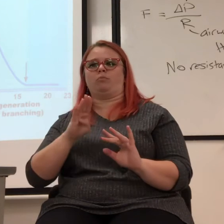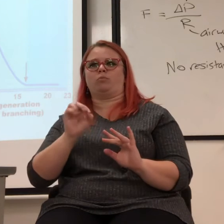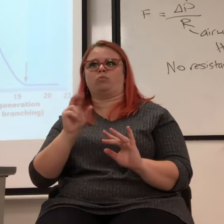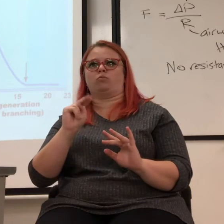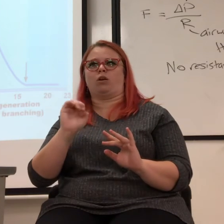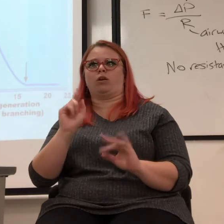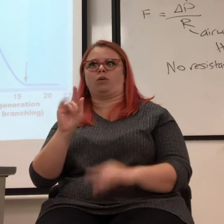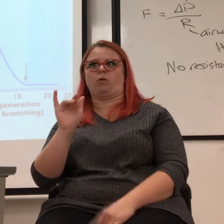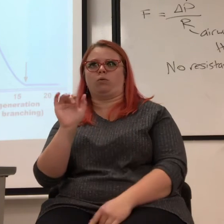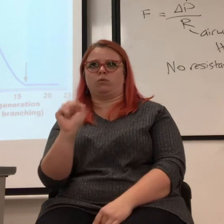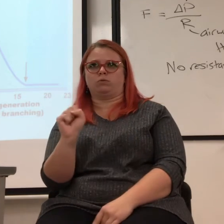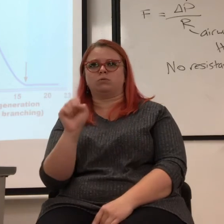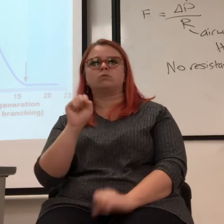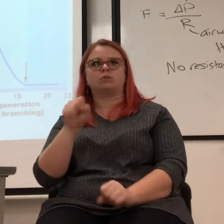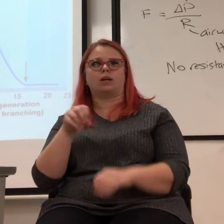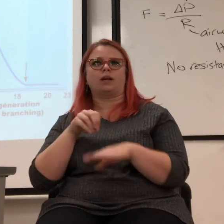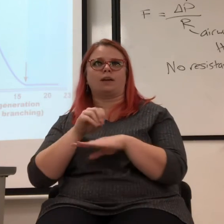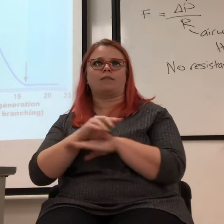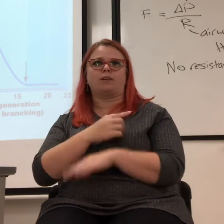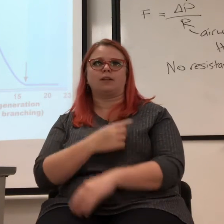So bronchioles can affect this.